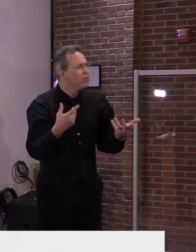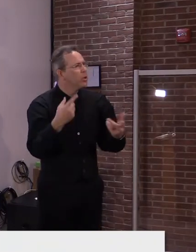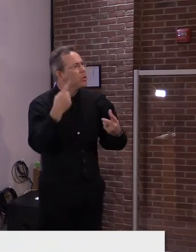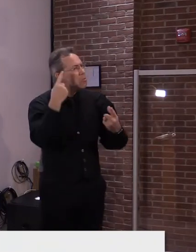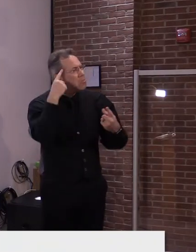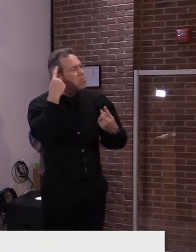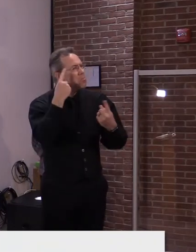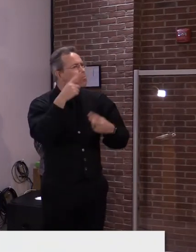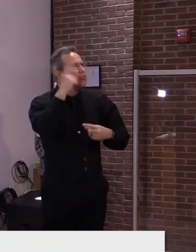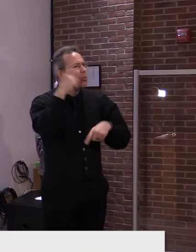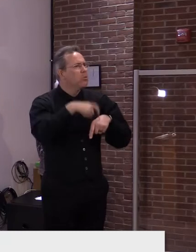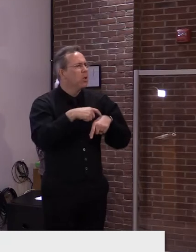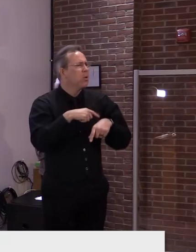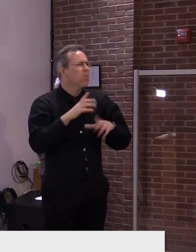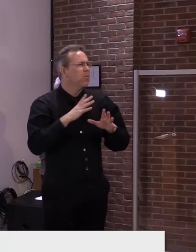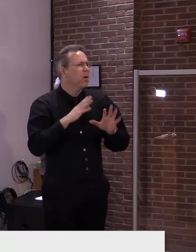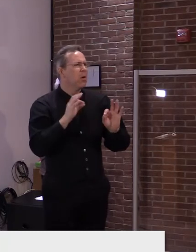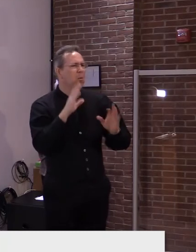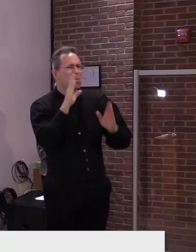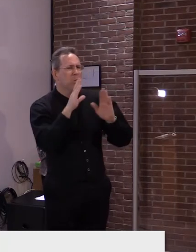now.